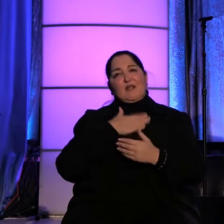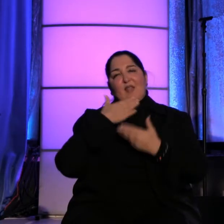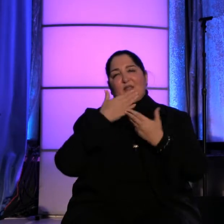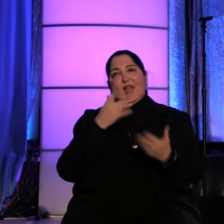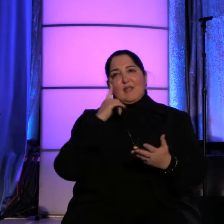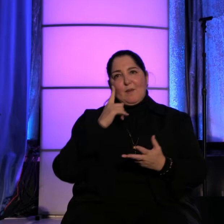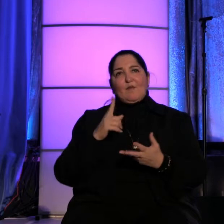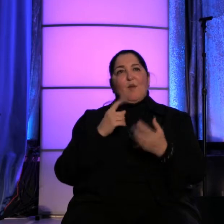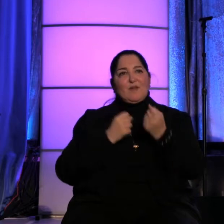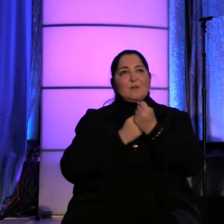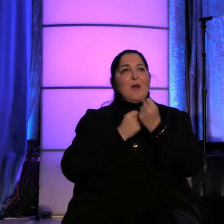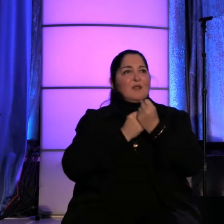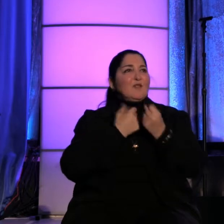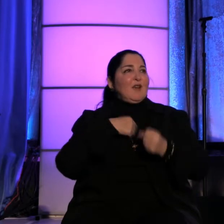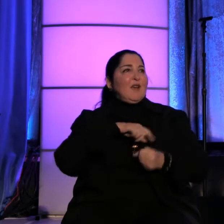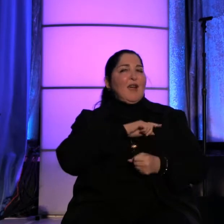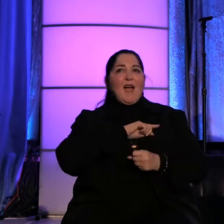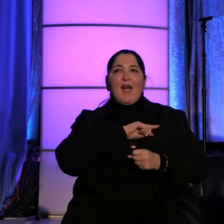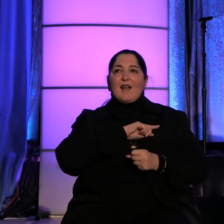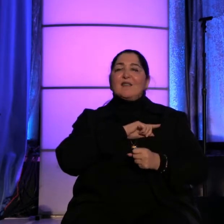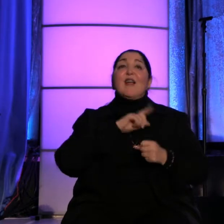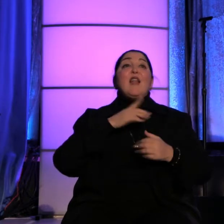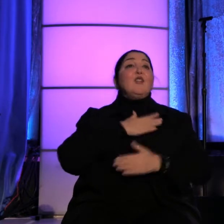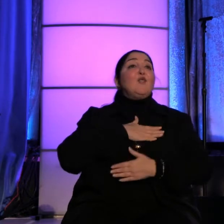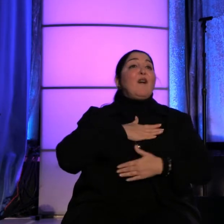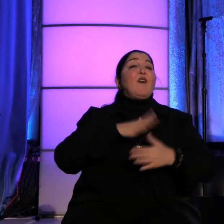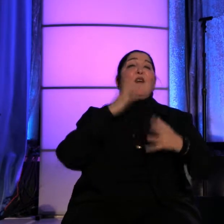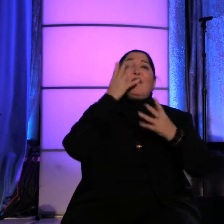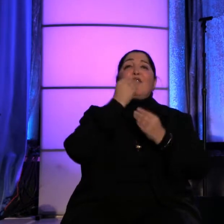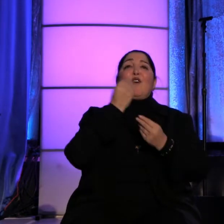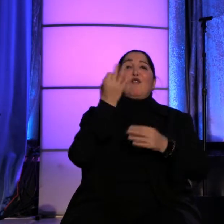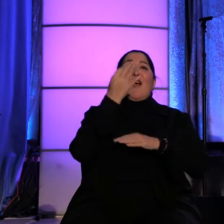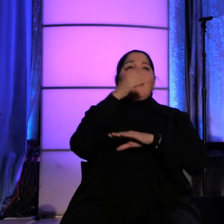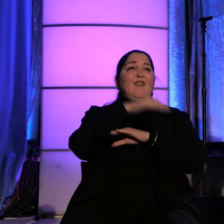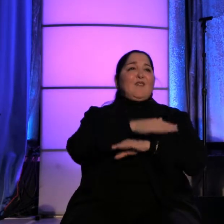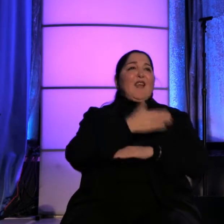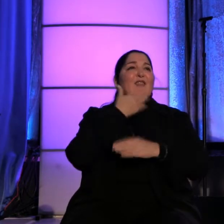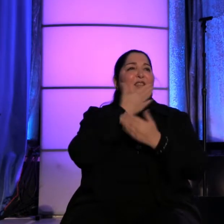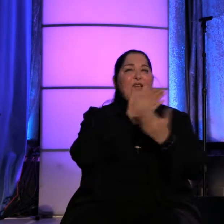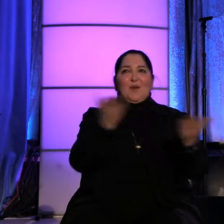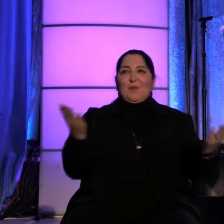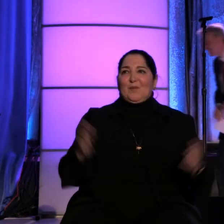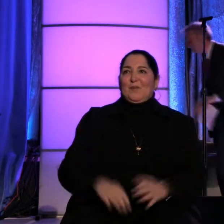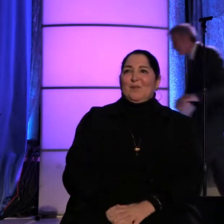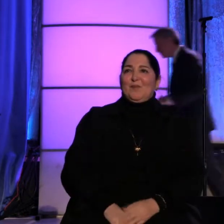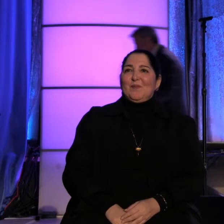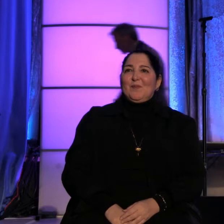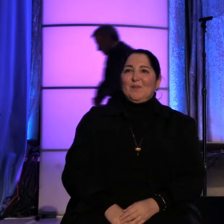So enjoy and have a lovely, lovely Friday evening. Thank you all.